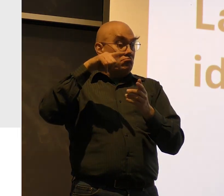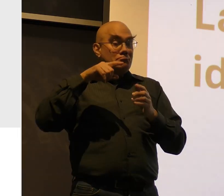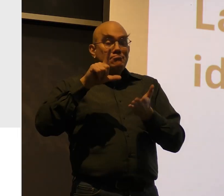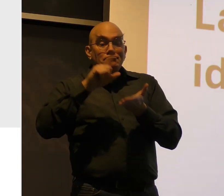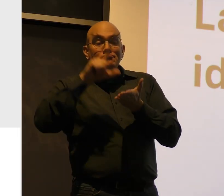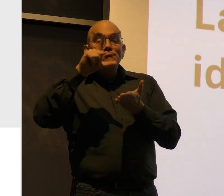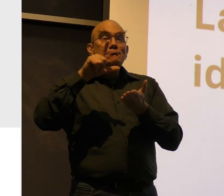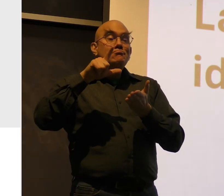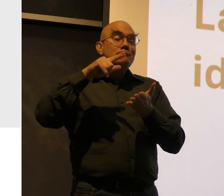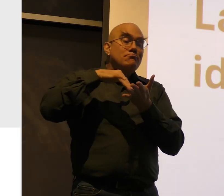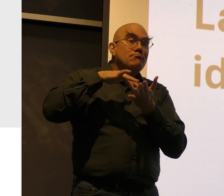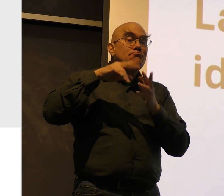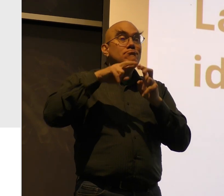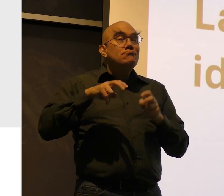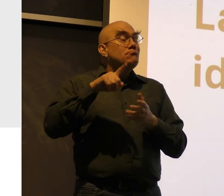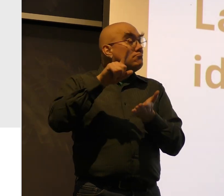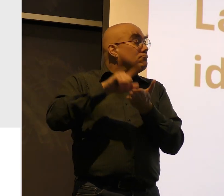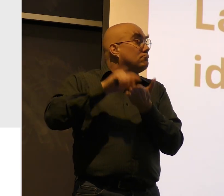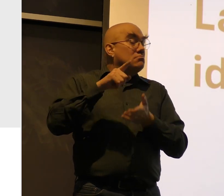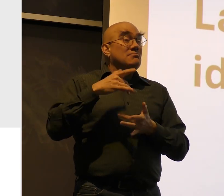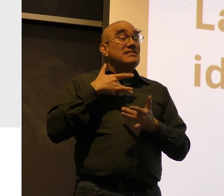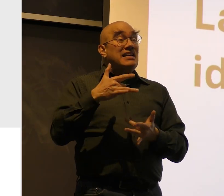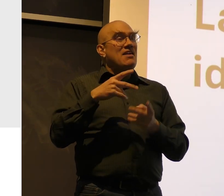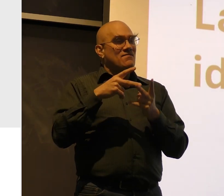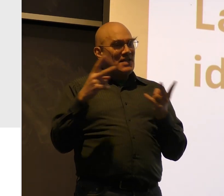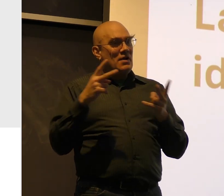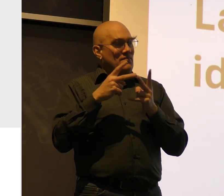in terms of academics and publications, what is being researched out there,